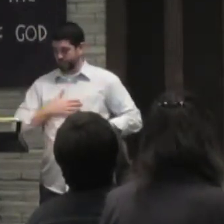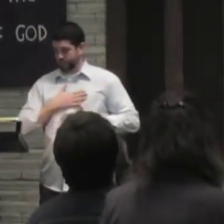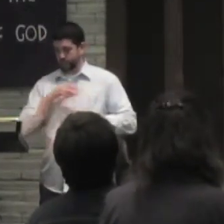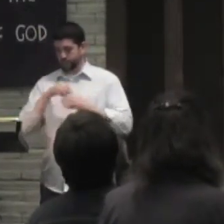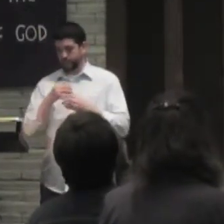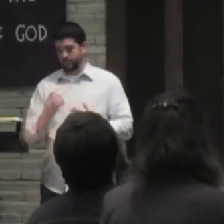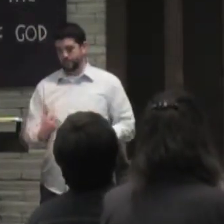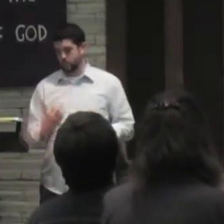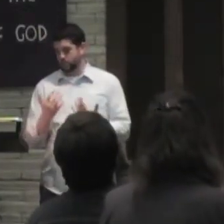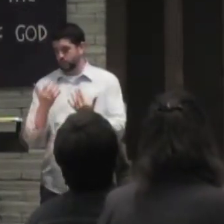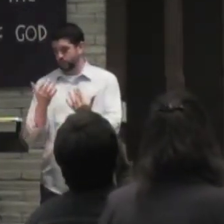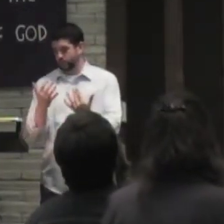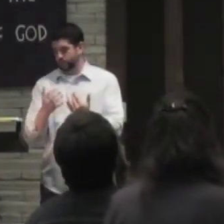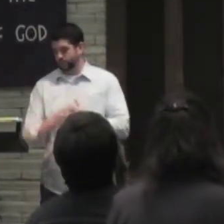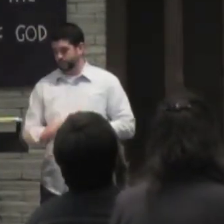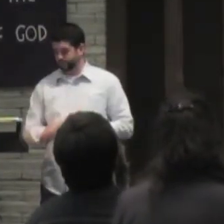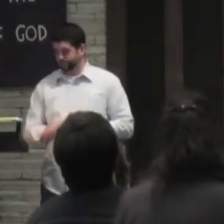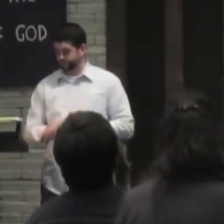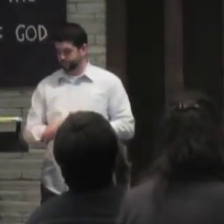offerings.